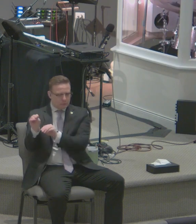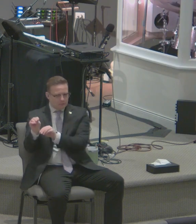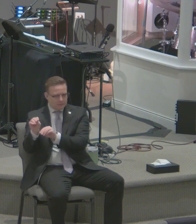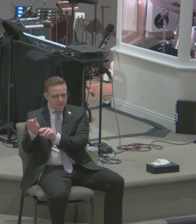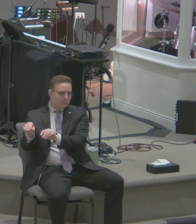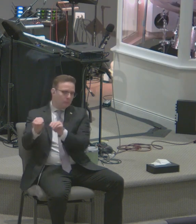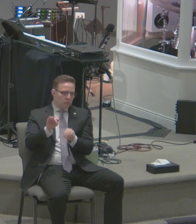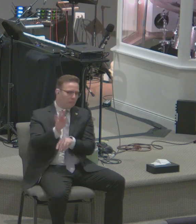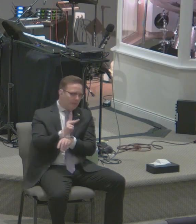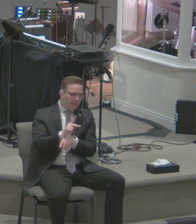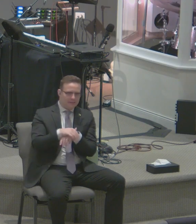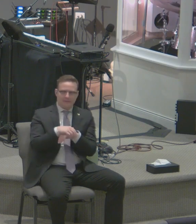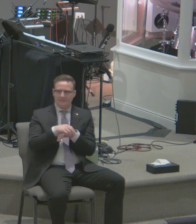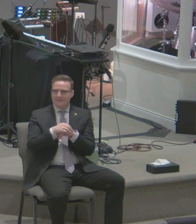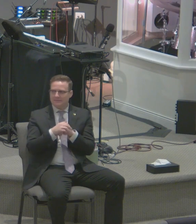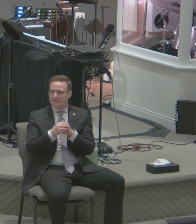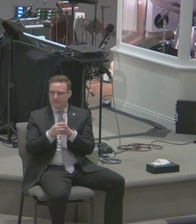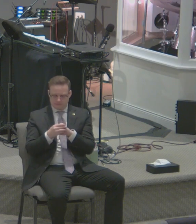And